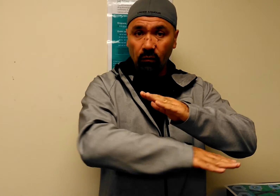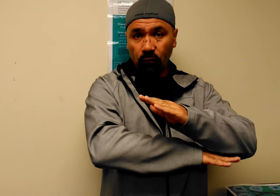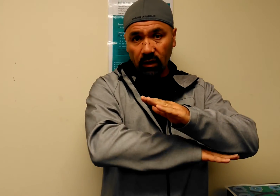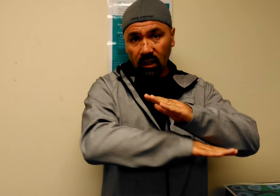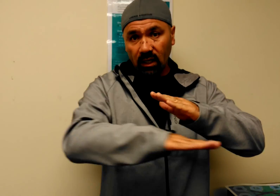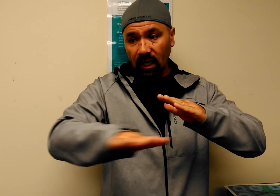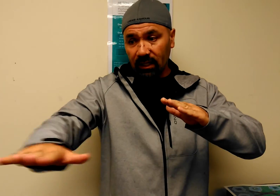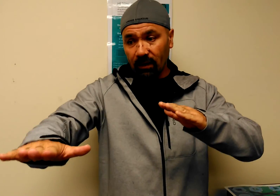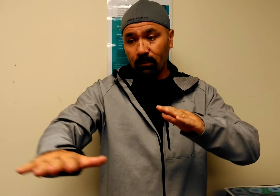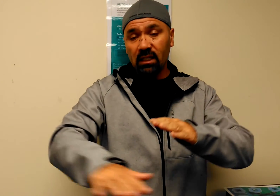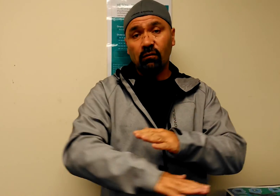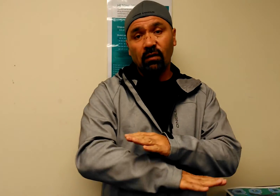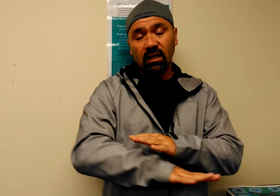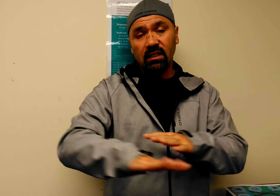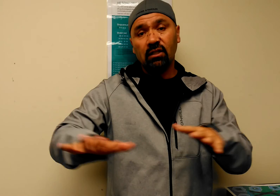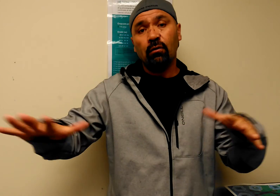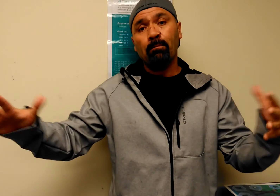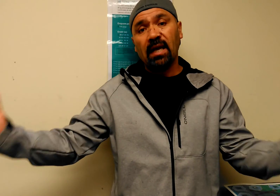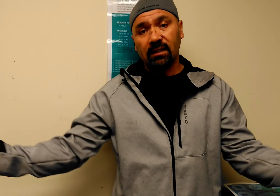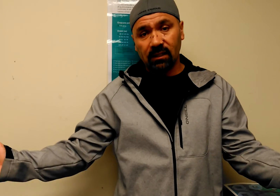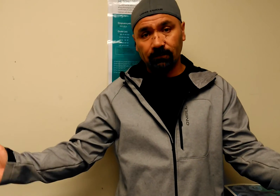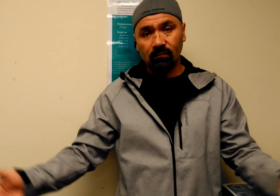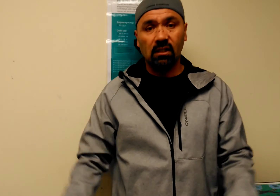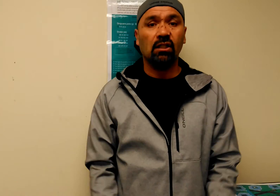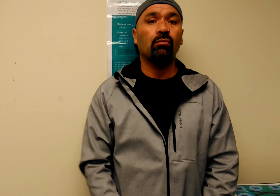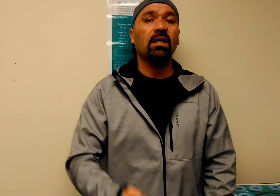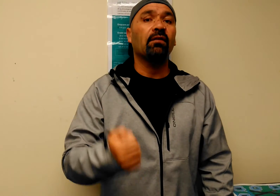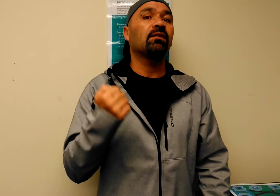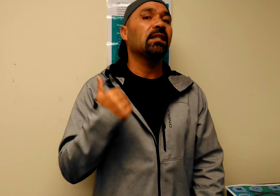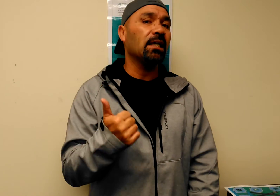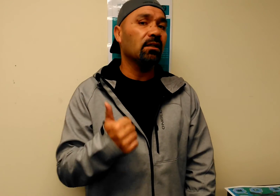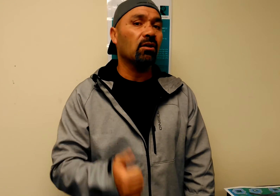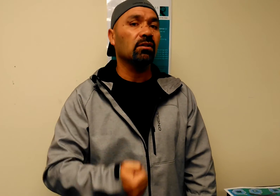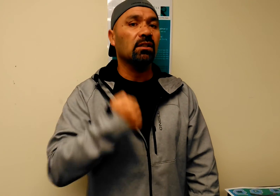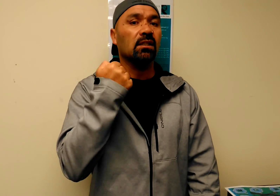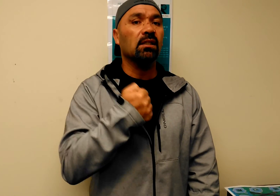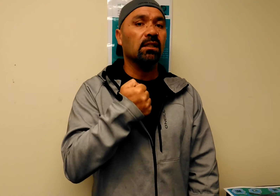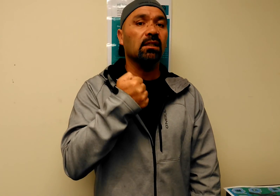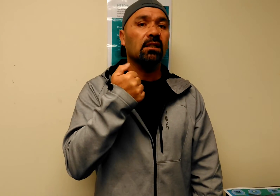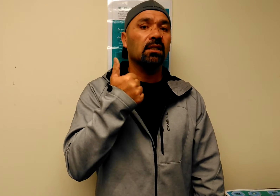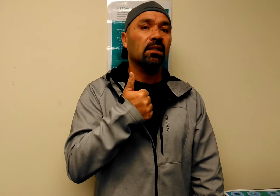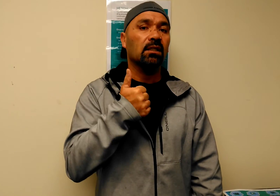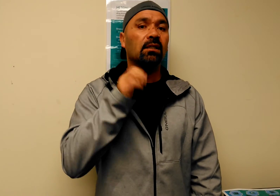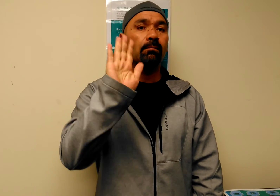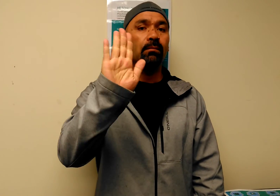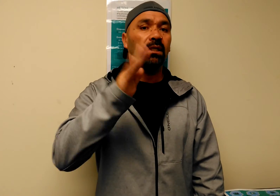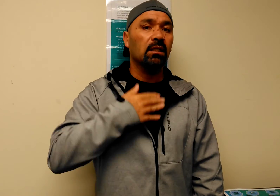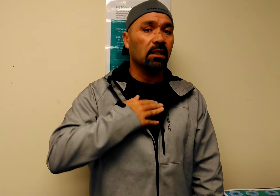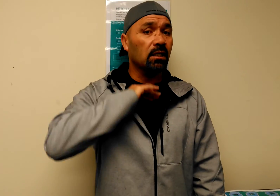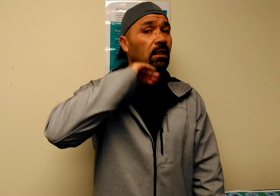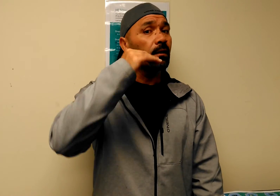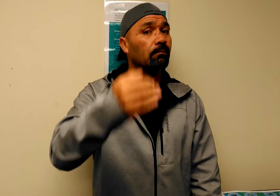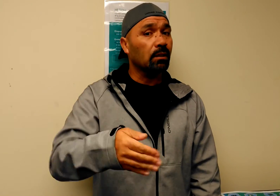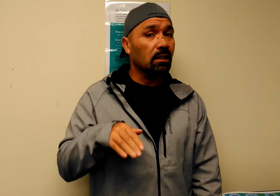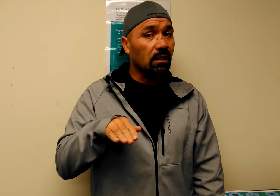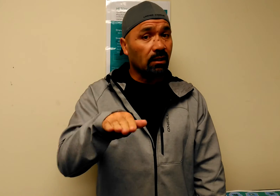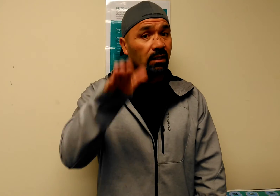f. And that means whāriki or mat. So we have 10 consonants. H, k, m, n, p, r,